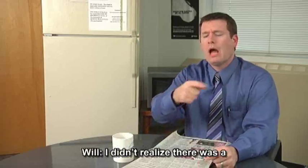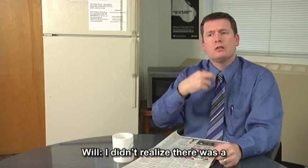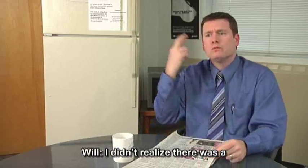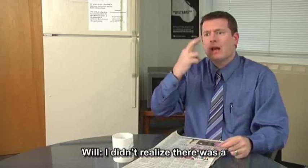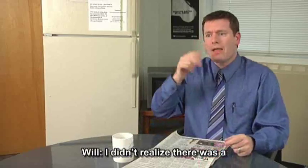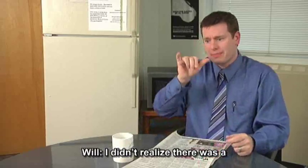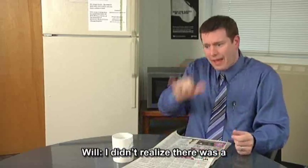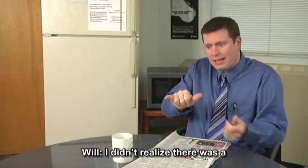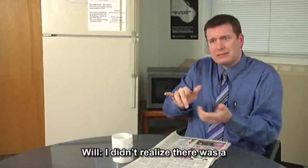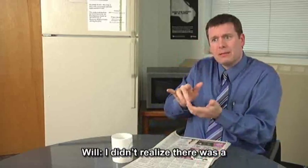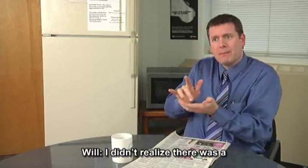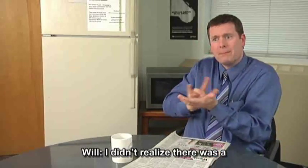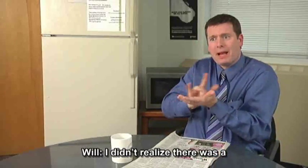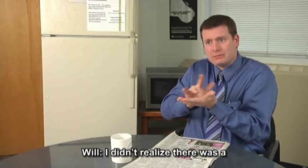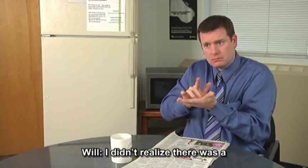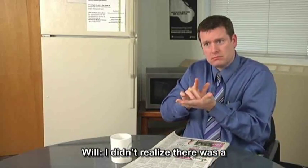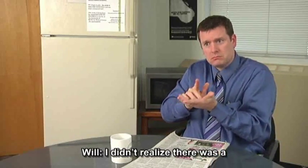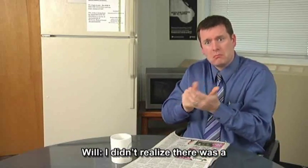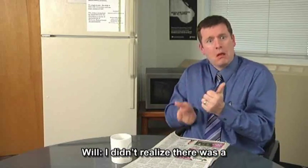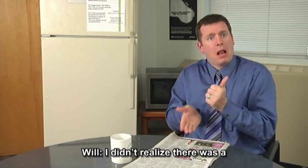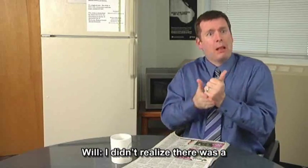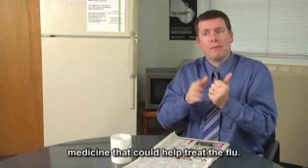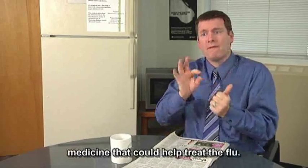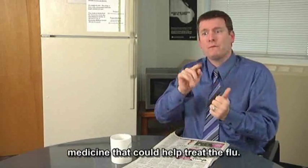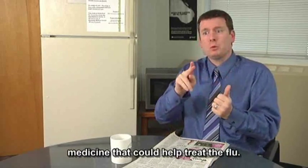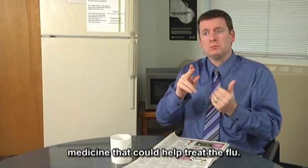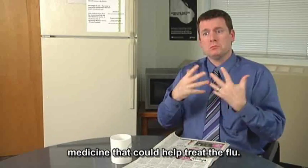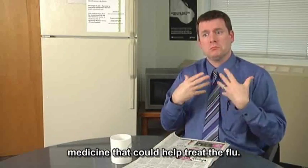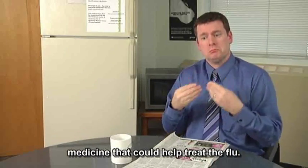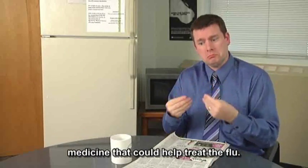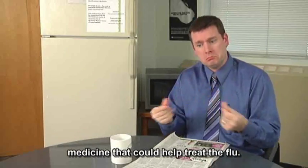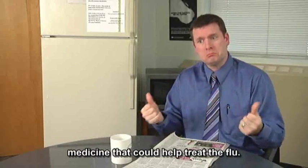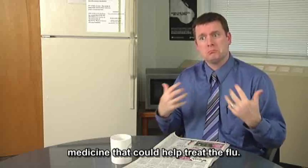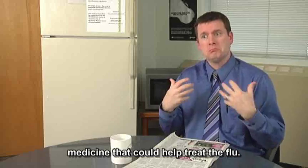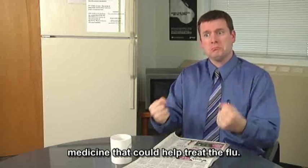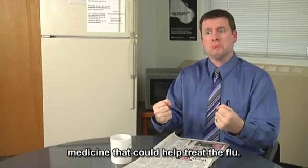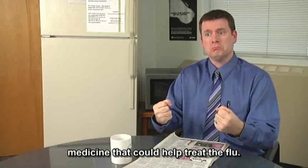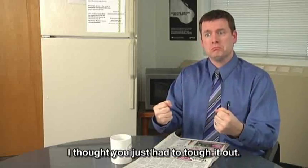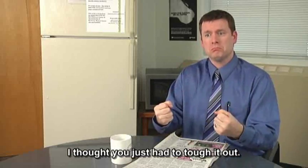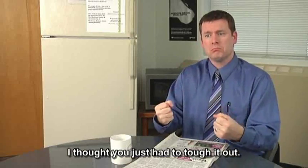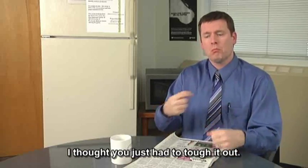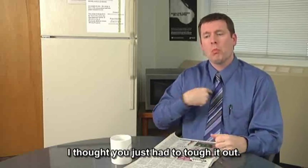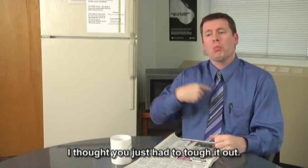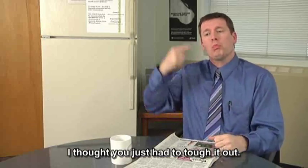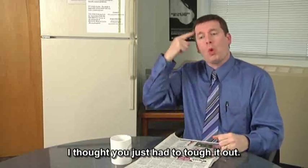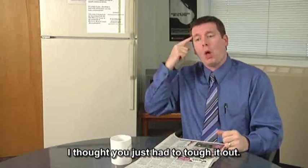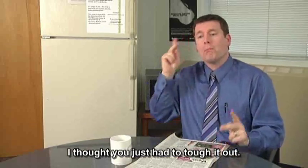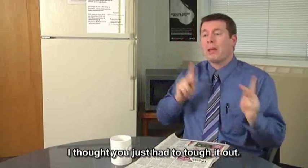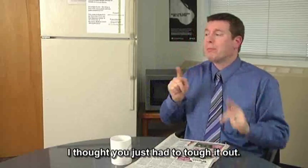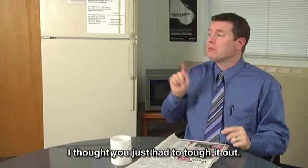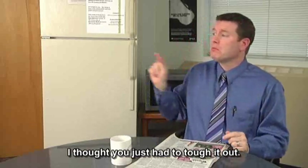I didn't realize there was a medicine that could help treat the flu. I thought you just had to tough it out.